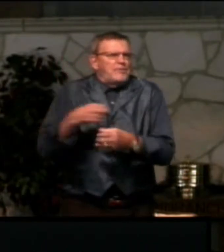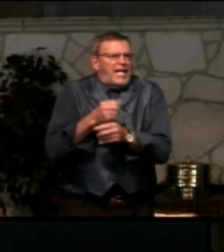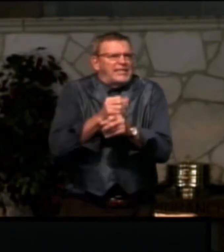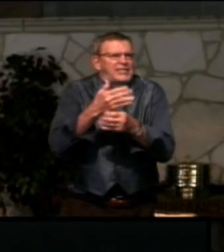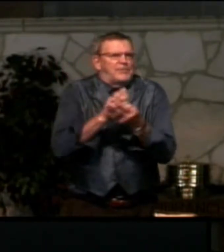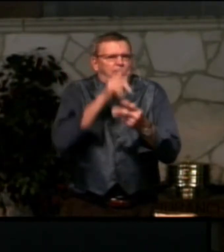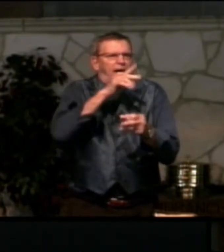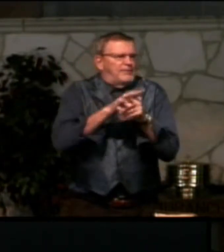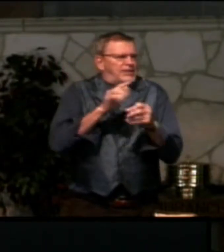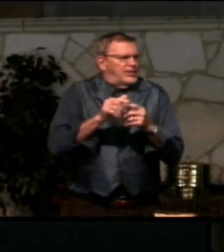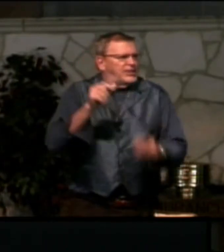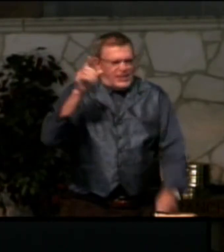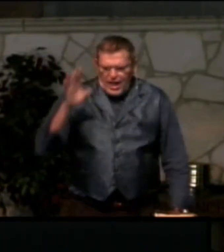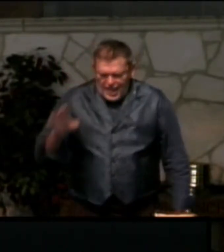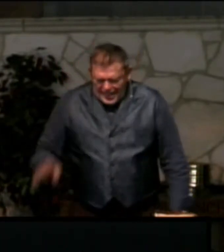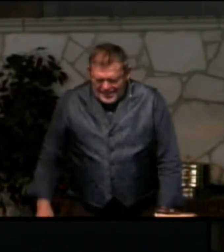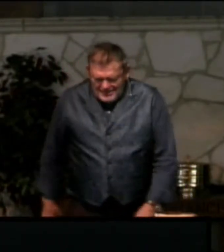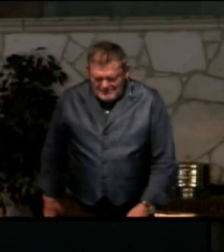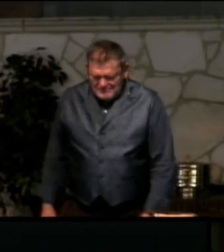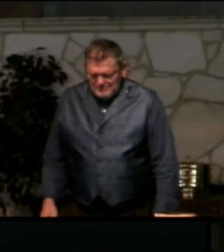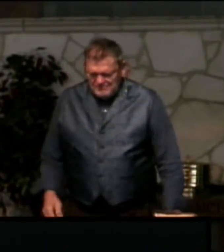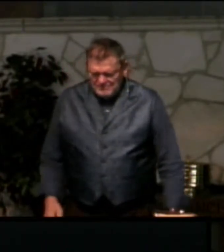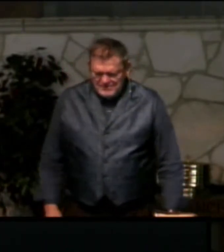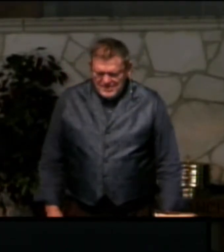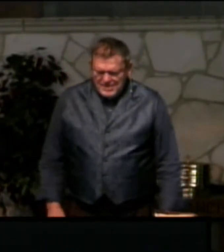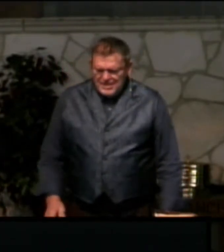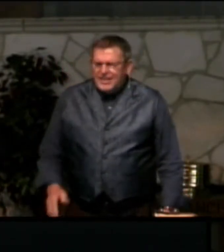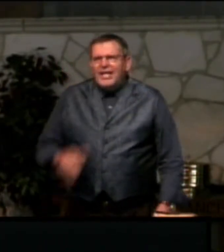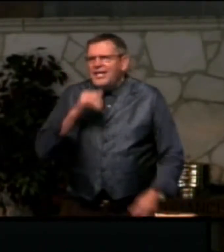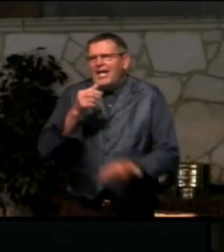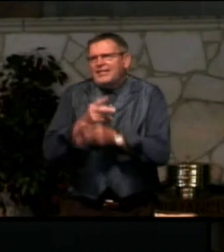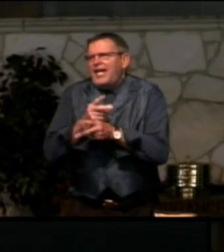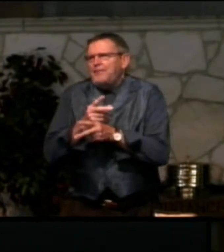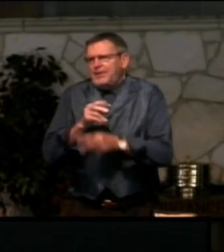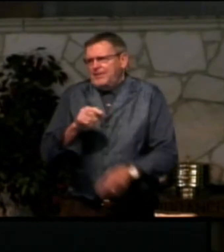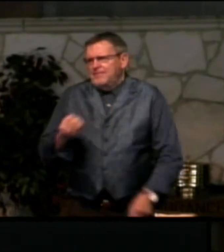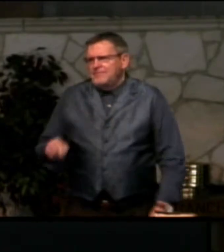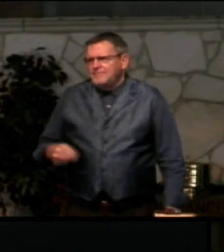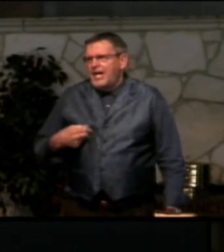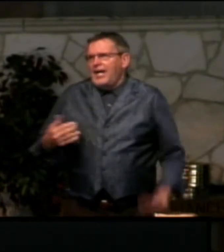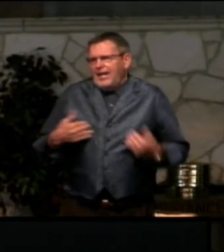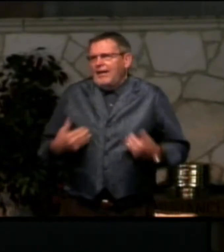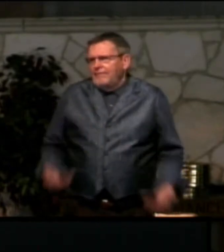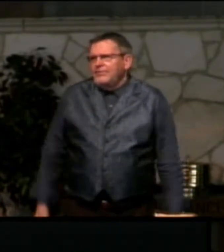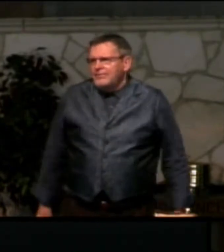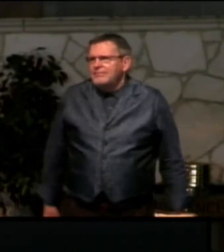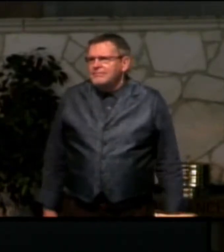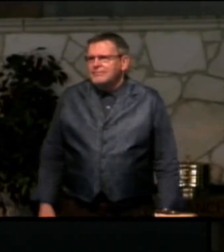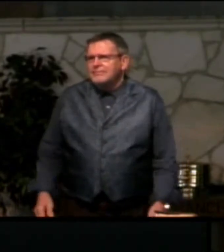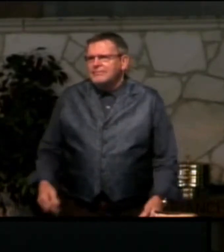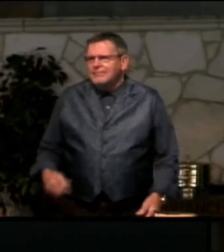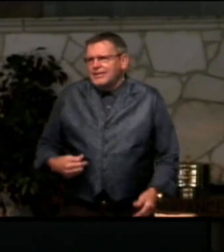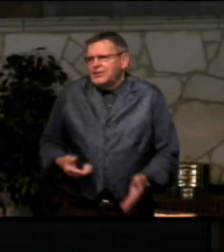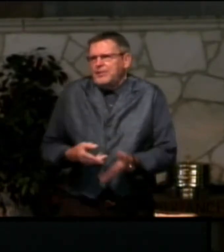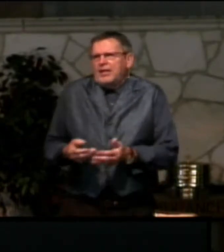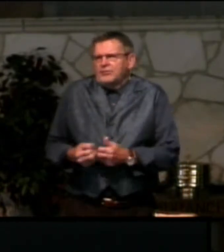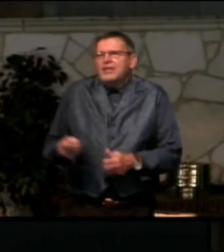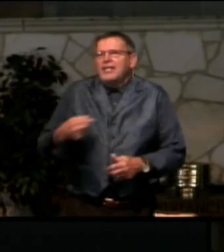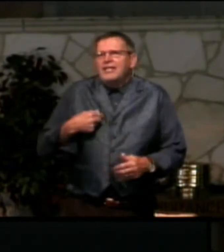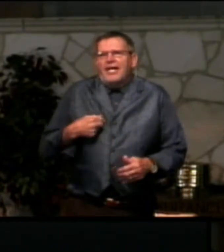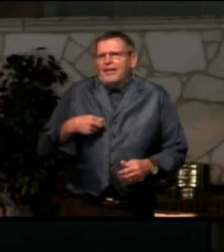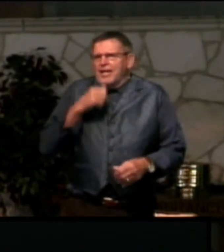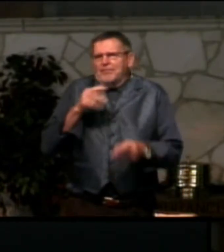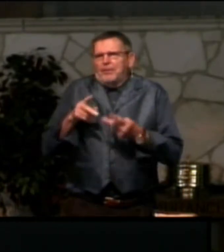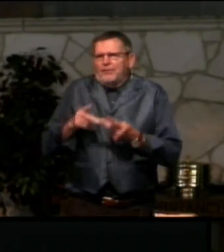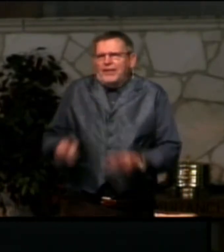maybe you made some promises to God and not kept them. I have. I'll just be honest